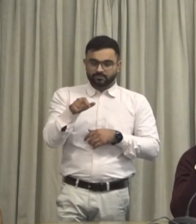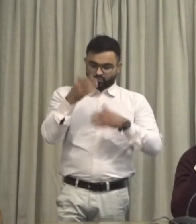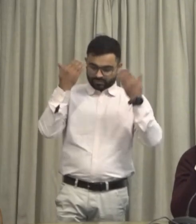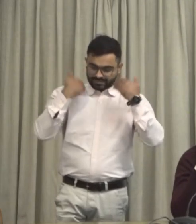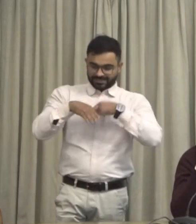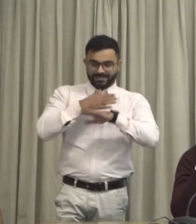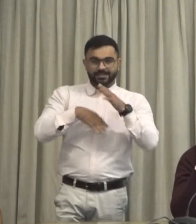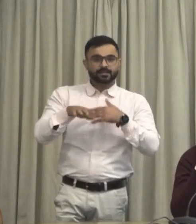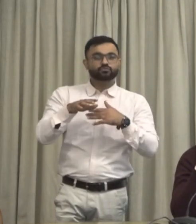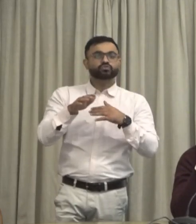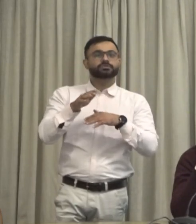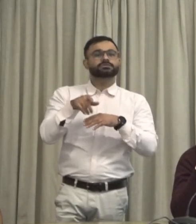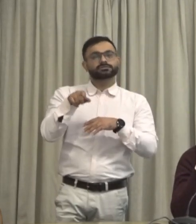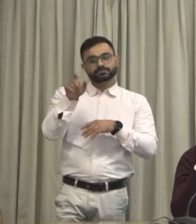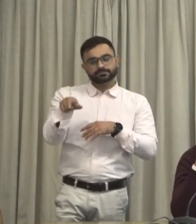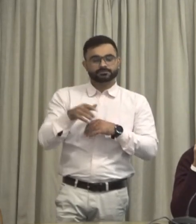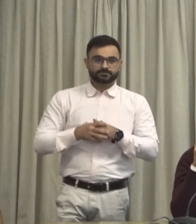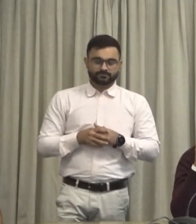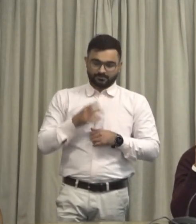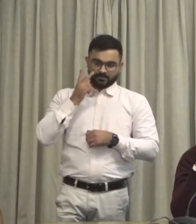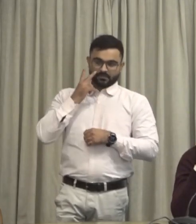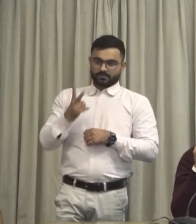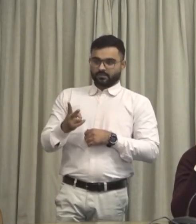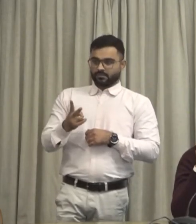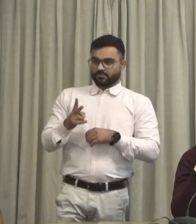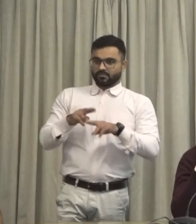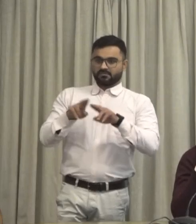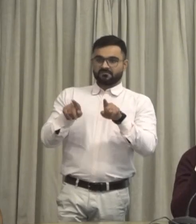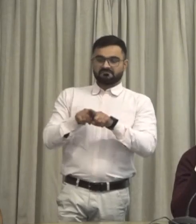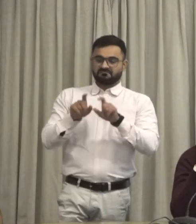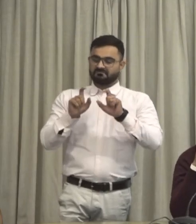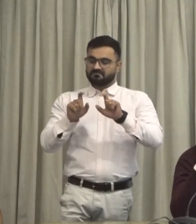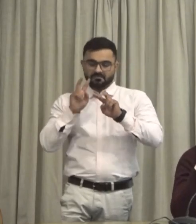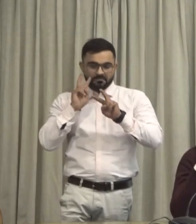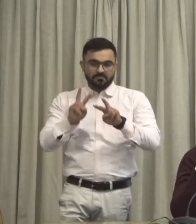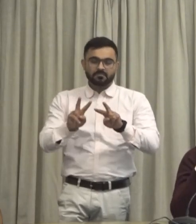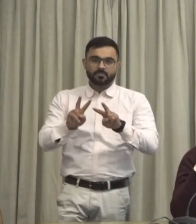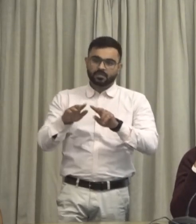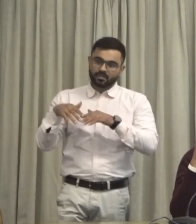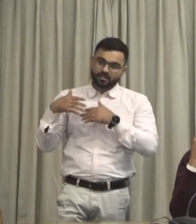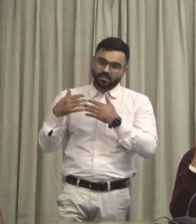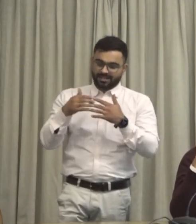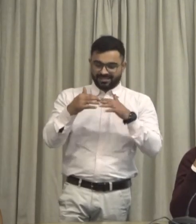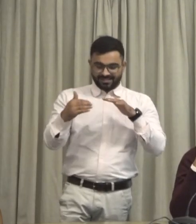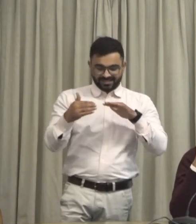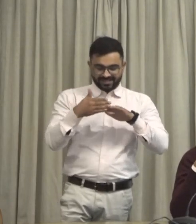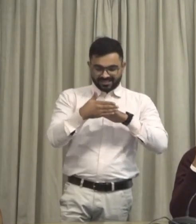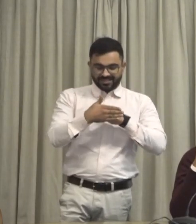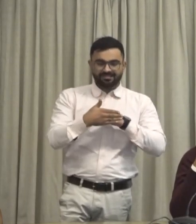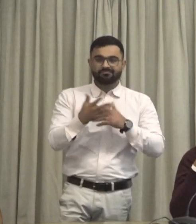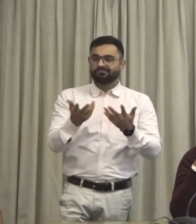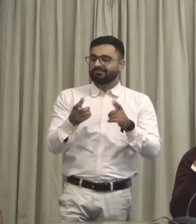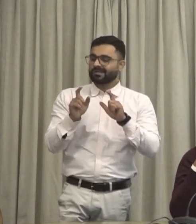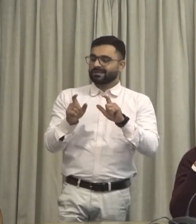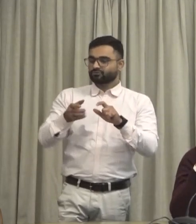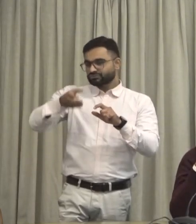physical and intellectual disability. And I could see her and make out the family was not taking care of her. She had long grown nails, she had probably not